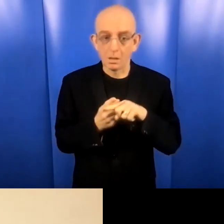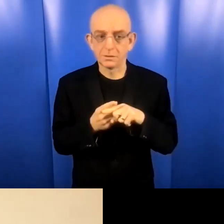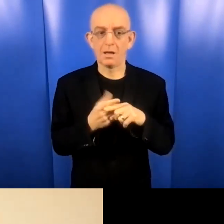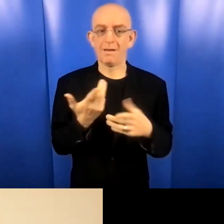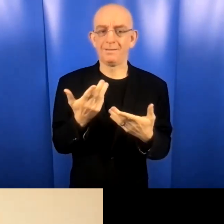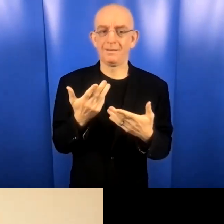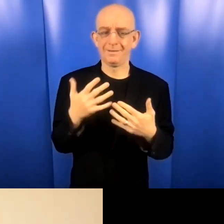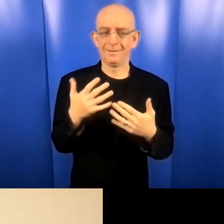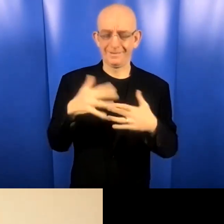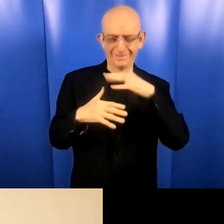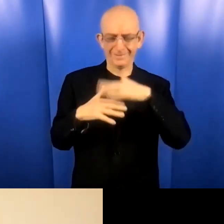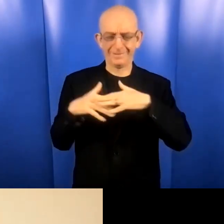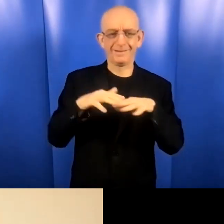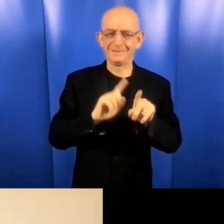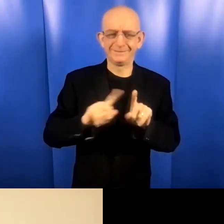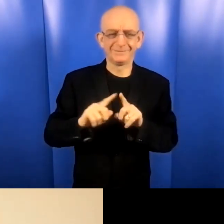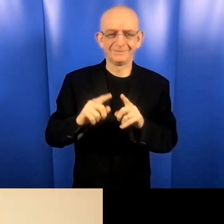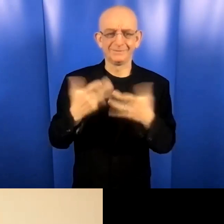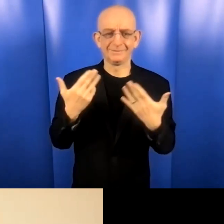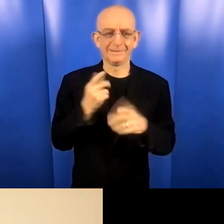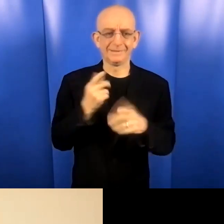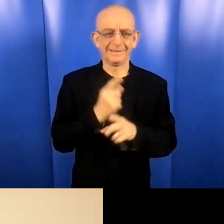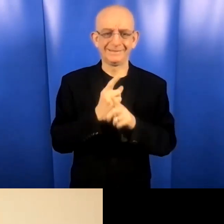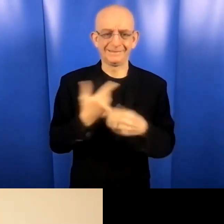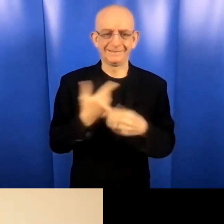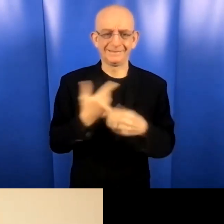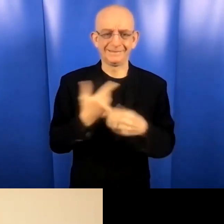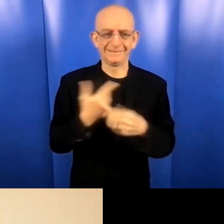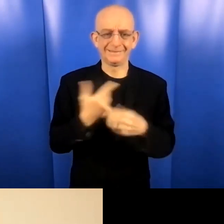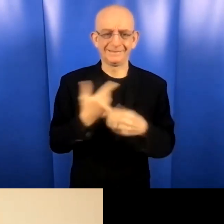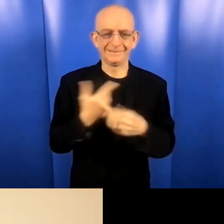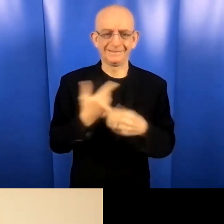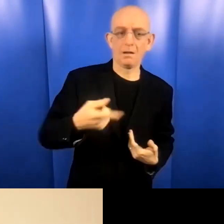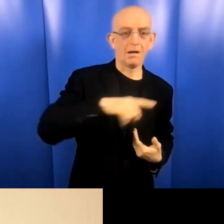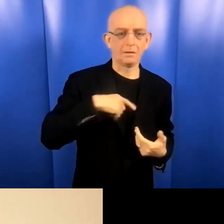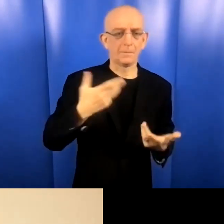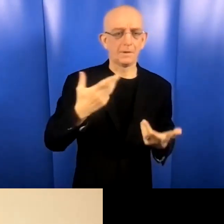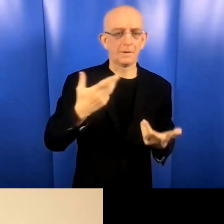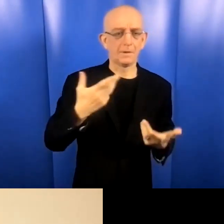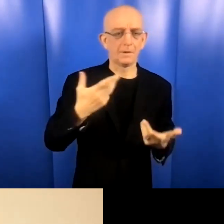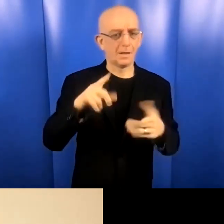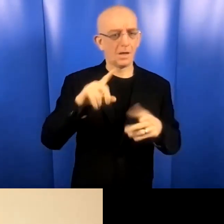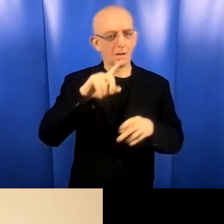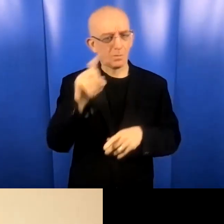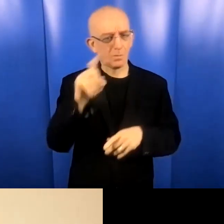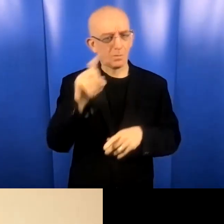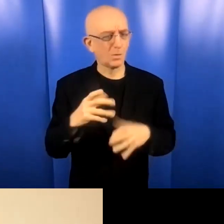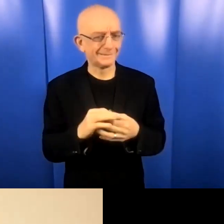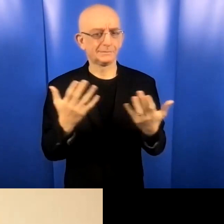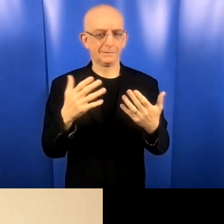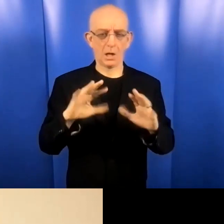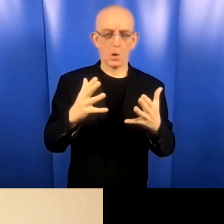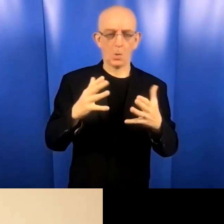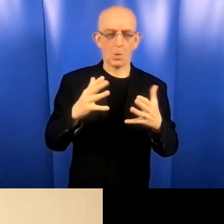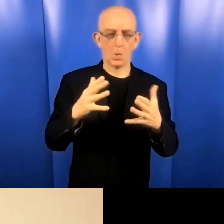statements framed, for whom, and who have we related these statements, and